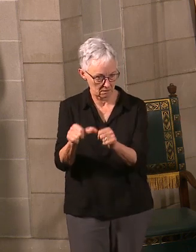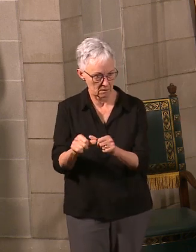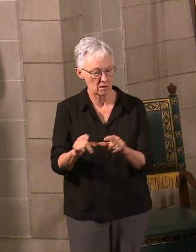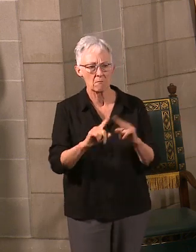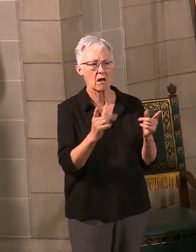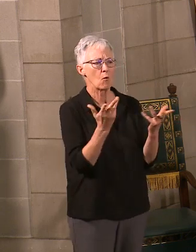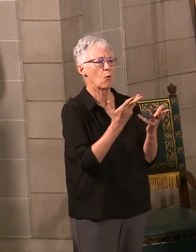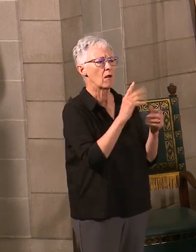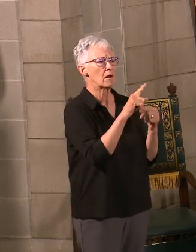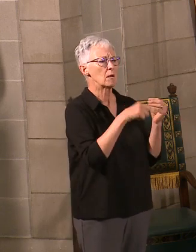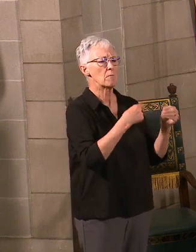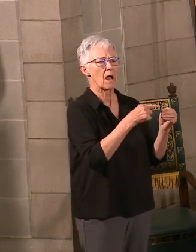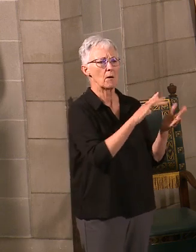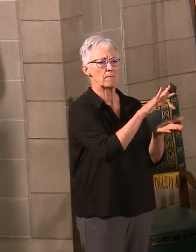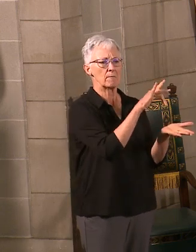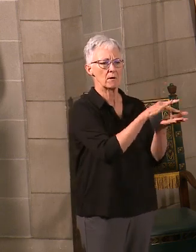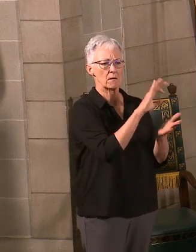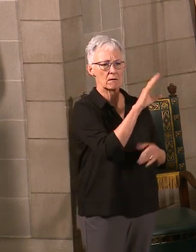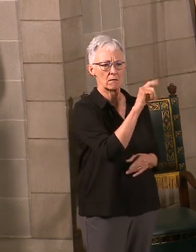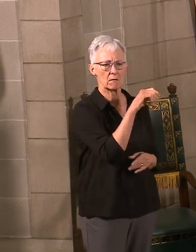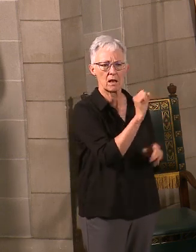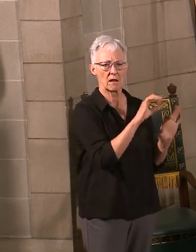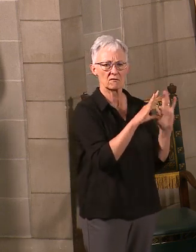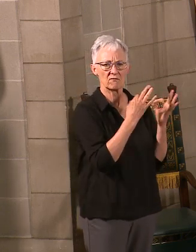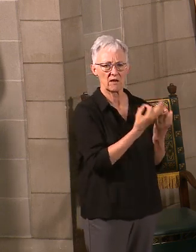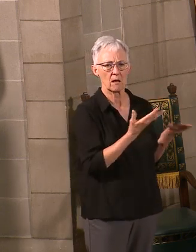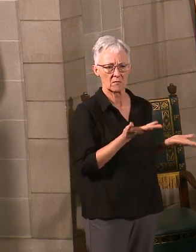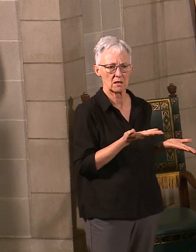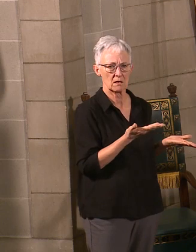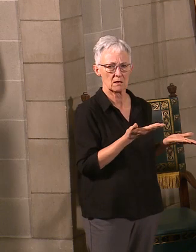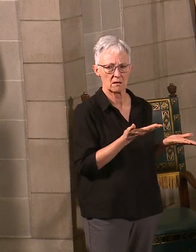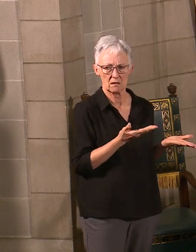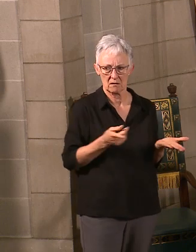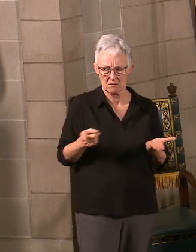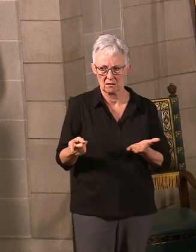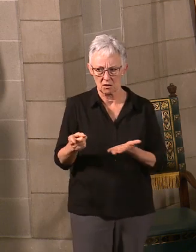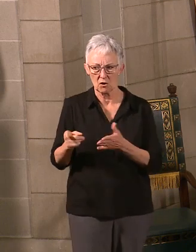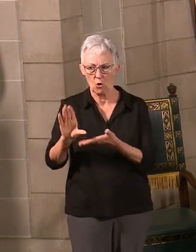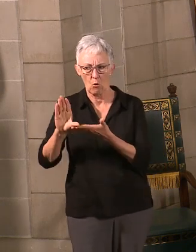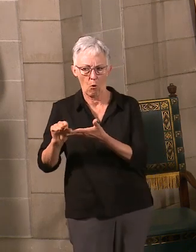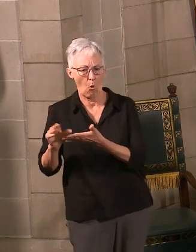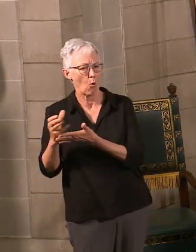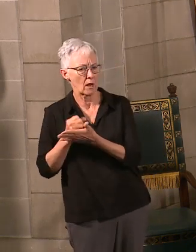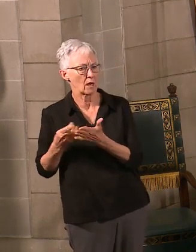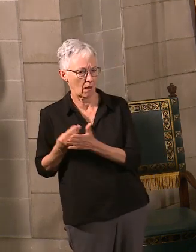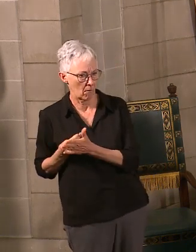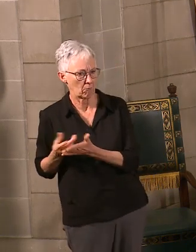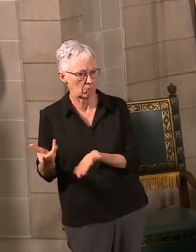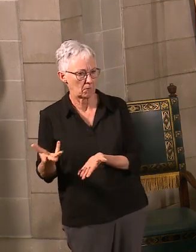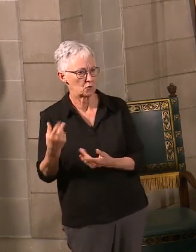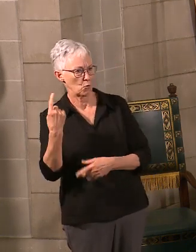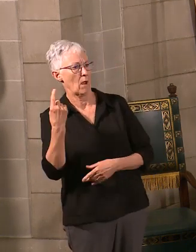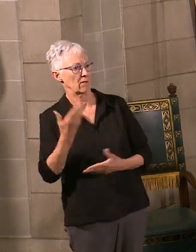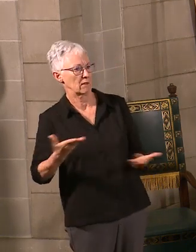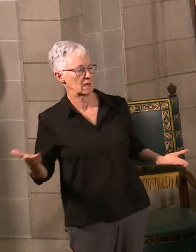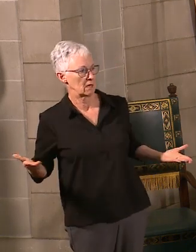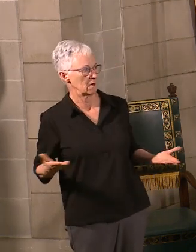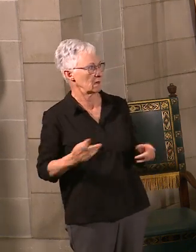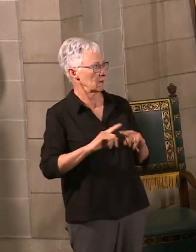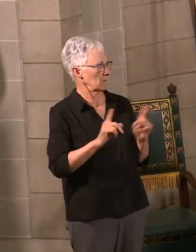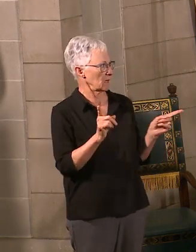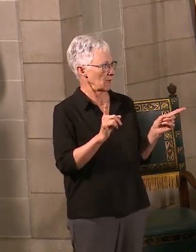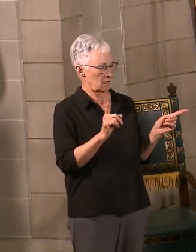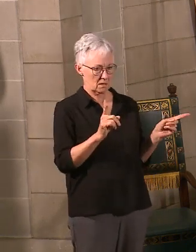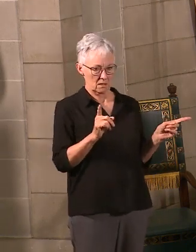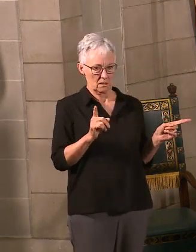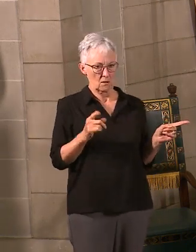on, how we're helping those child care facilities stay open in the first place. That's why we issued that guidance, almost a